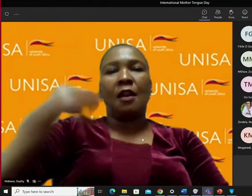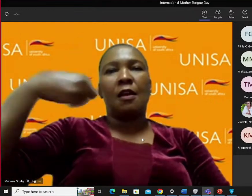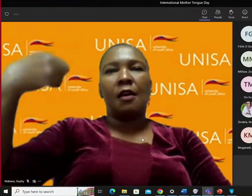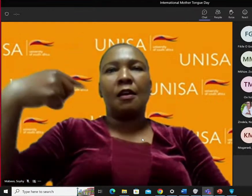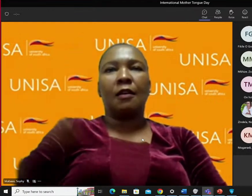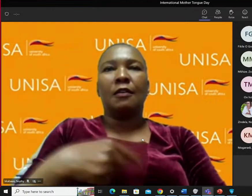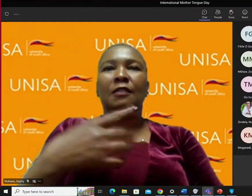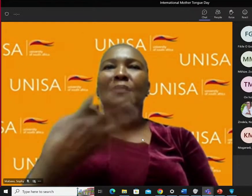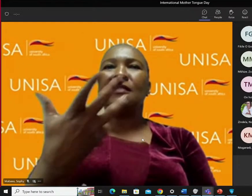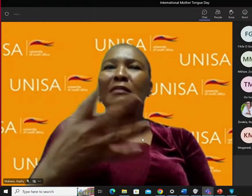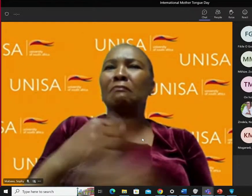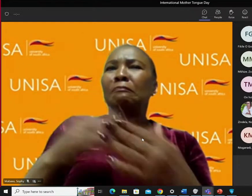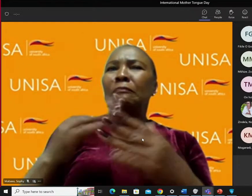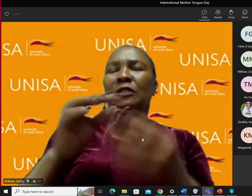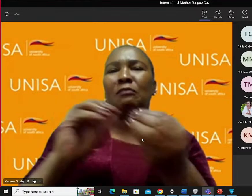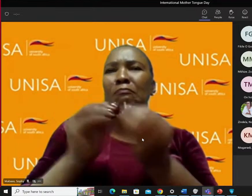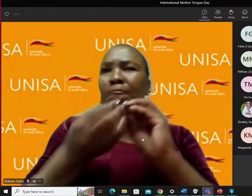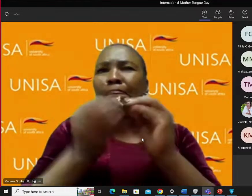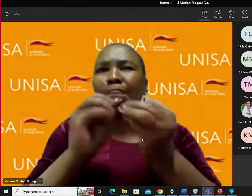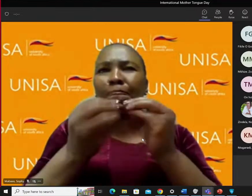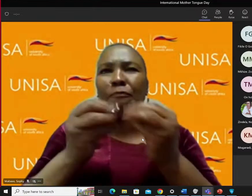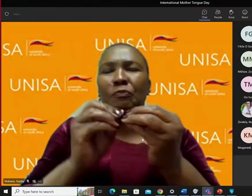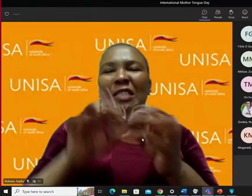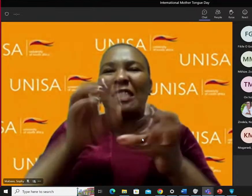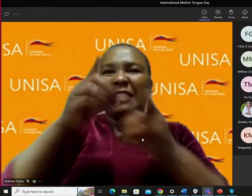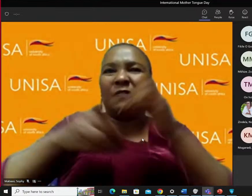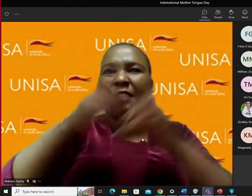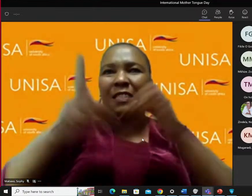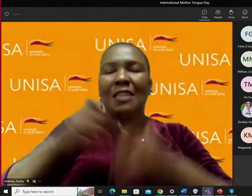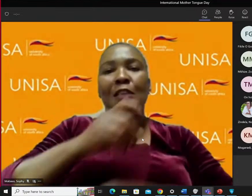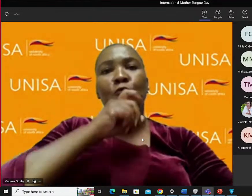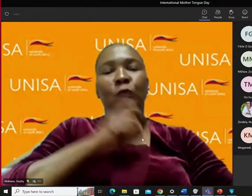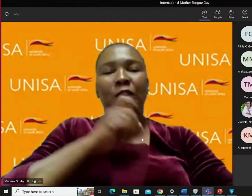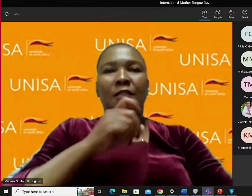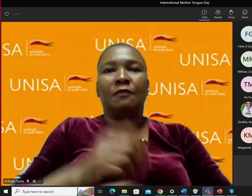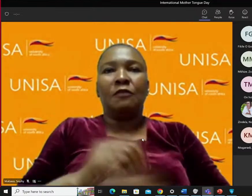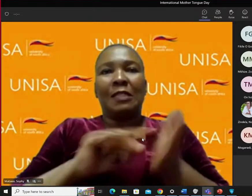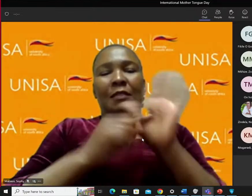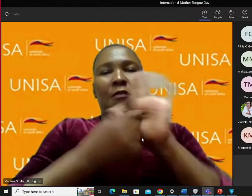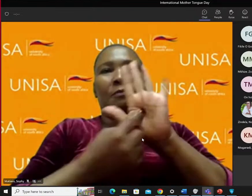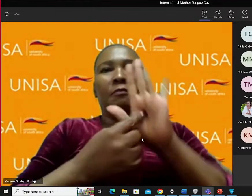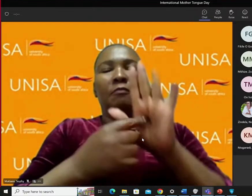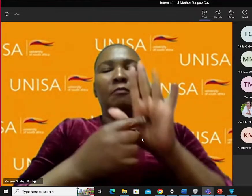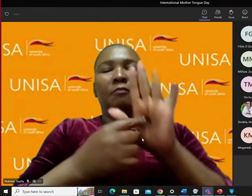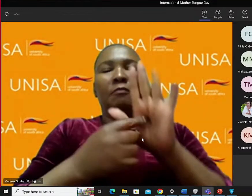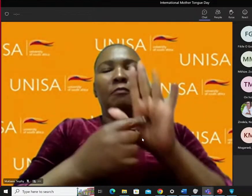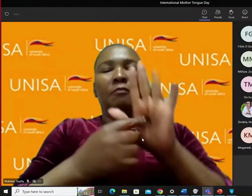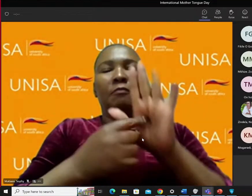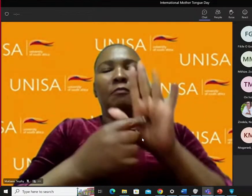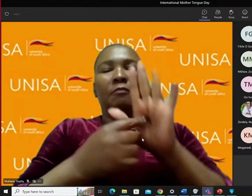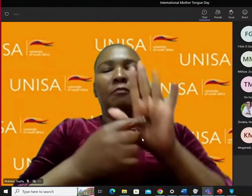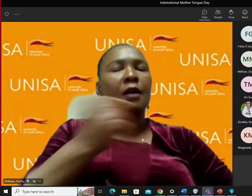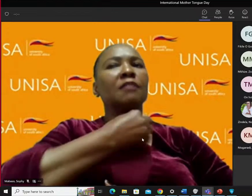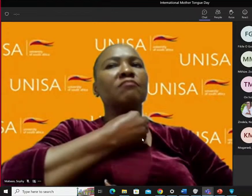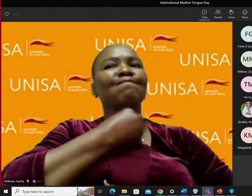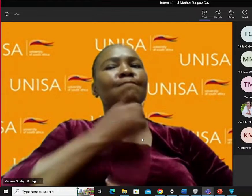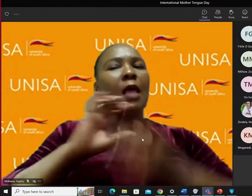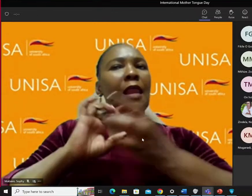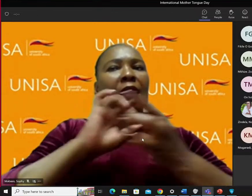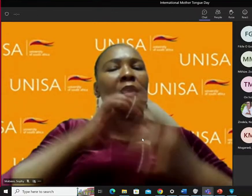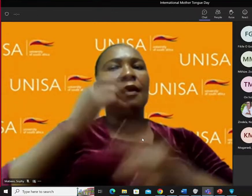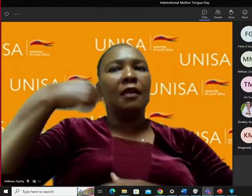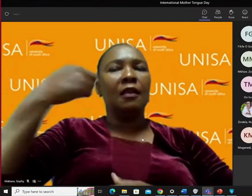with a definition and a usage example. Our idea with having English as the linking language is that